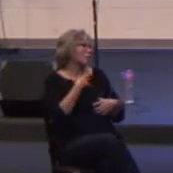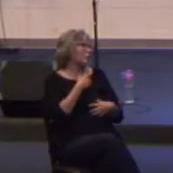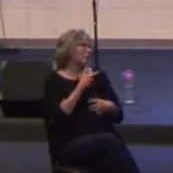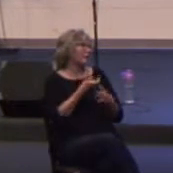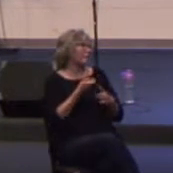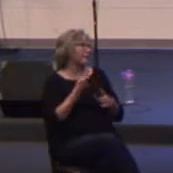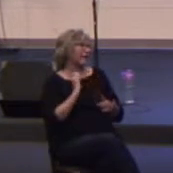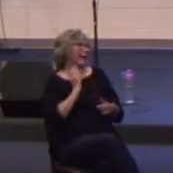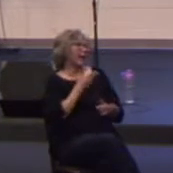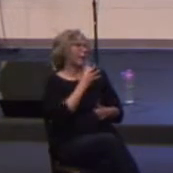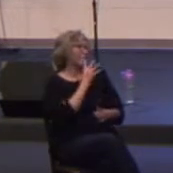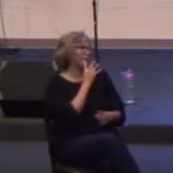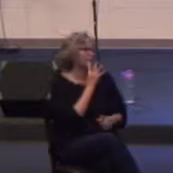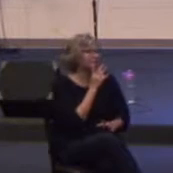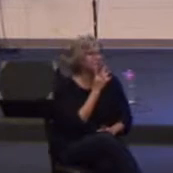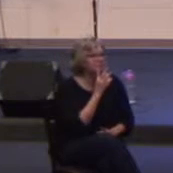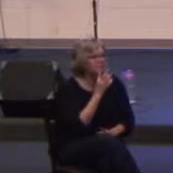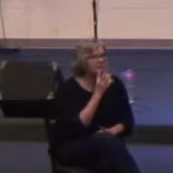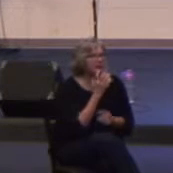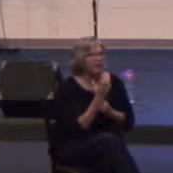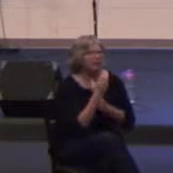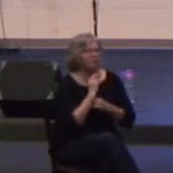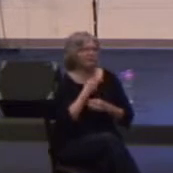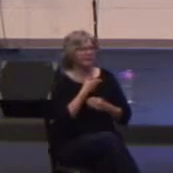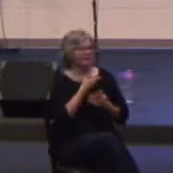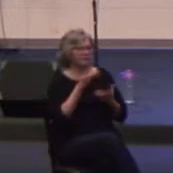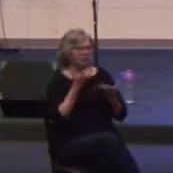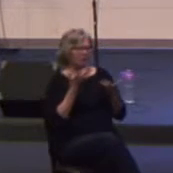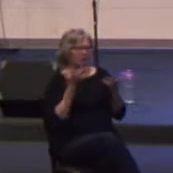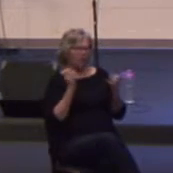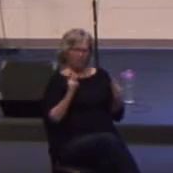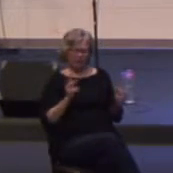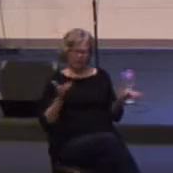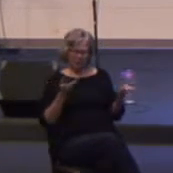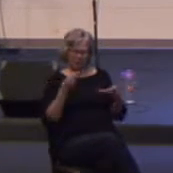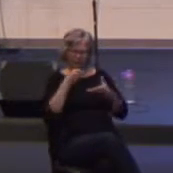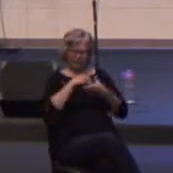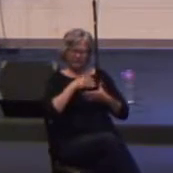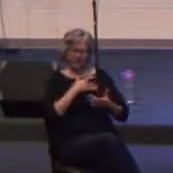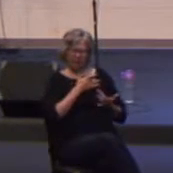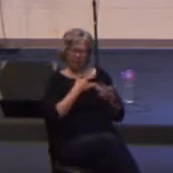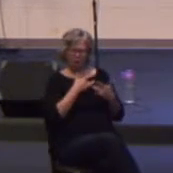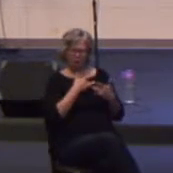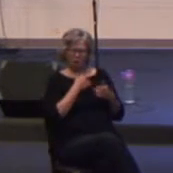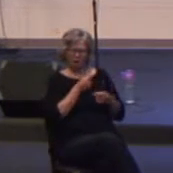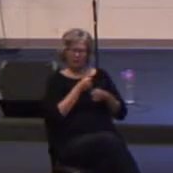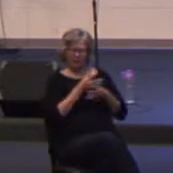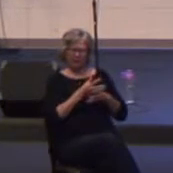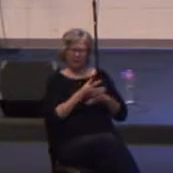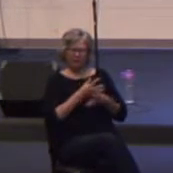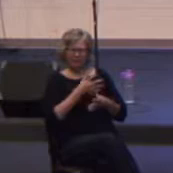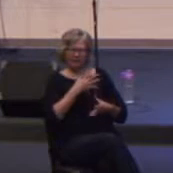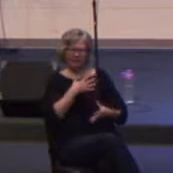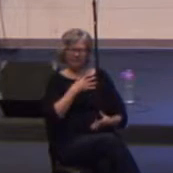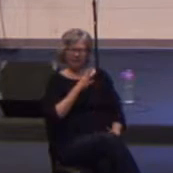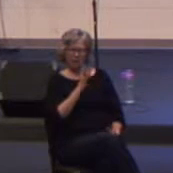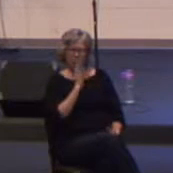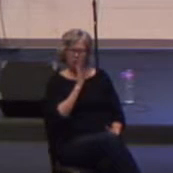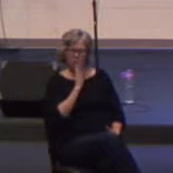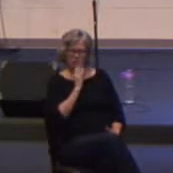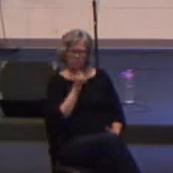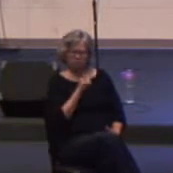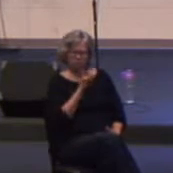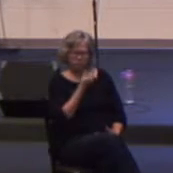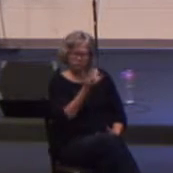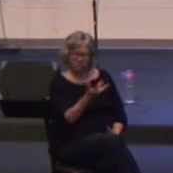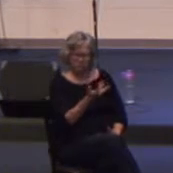It forces us to ask ourselves, what is it in my heart that is leading to these words coming out of my mouth? What is it in